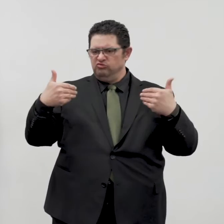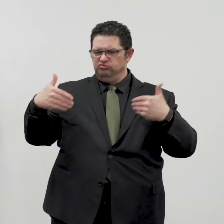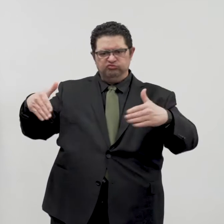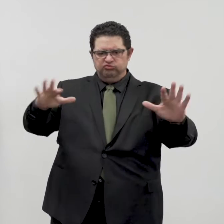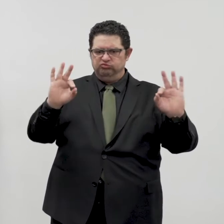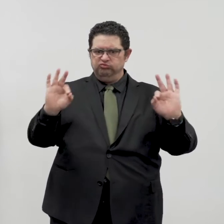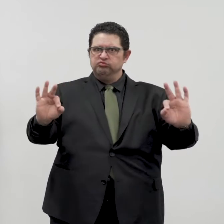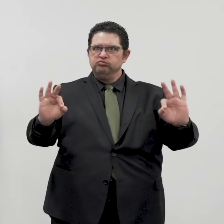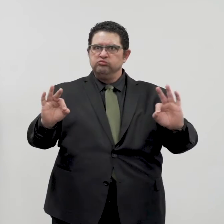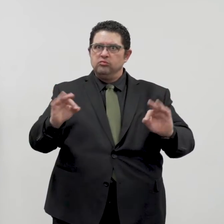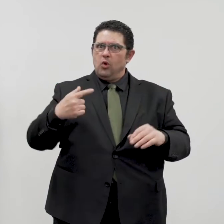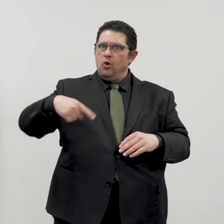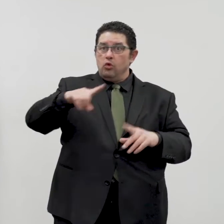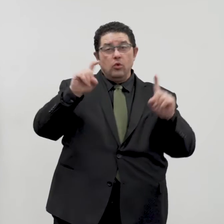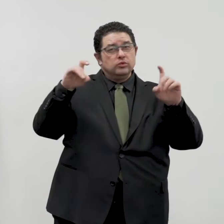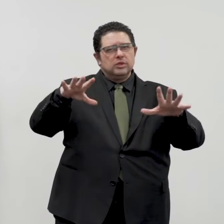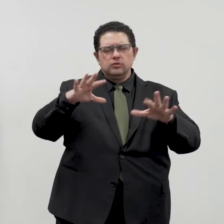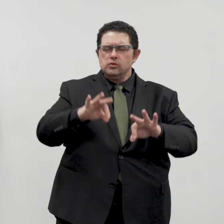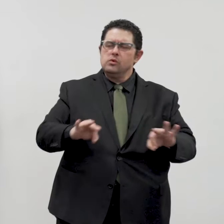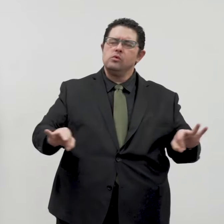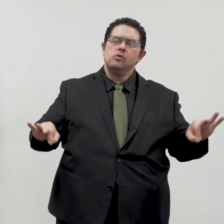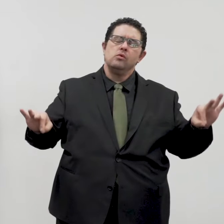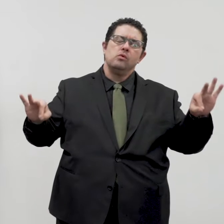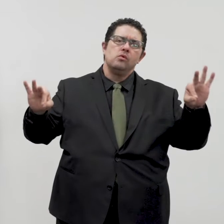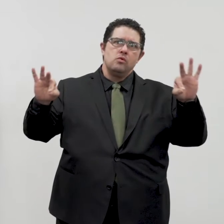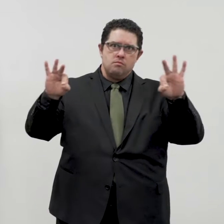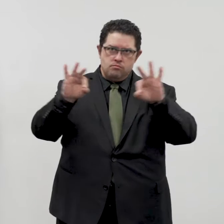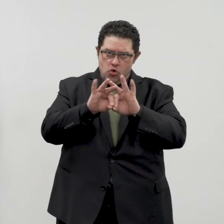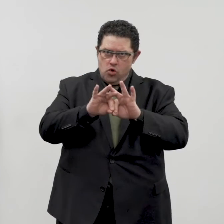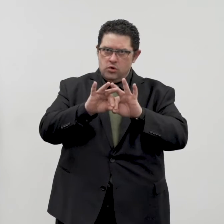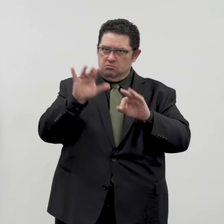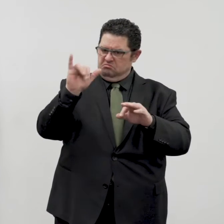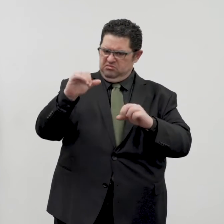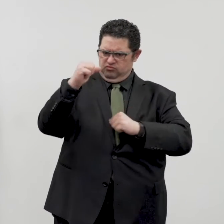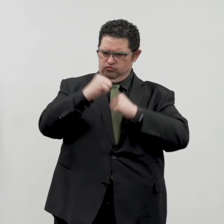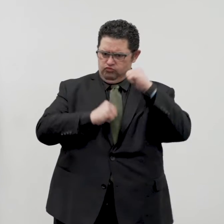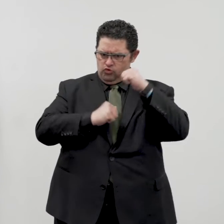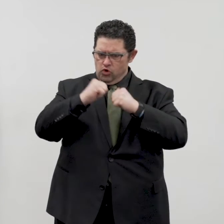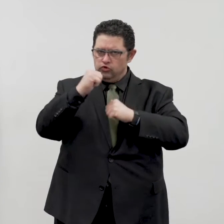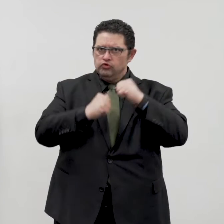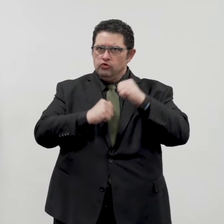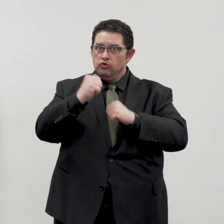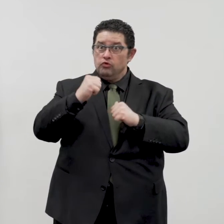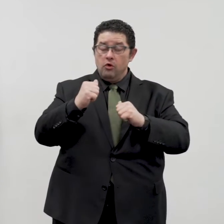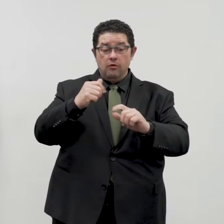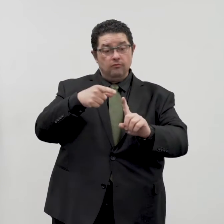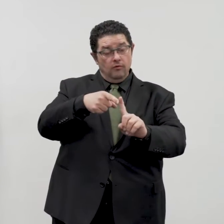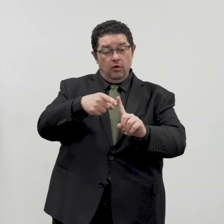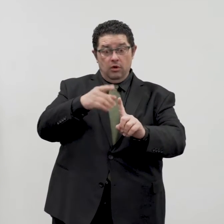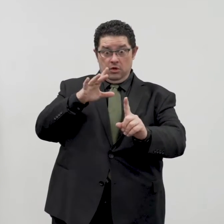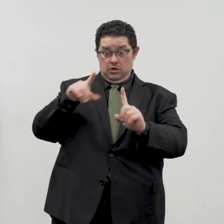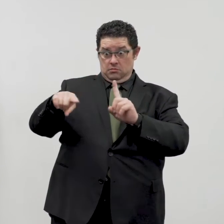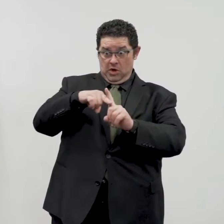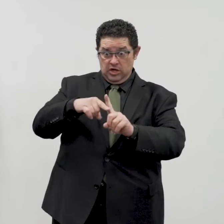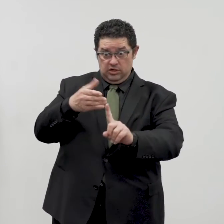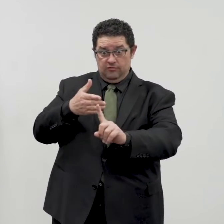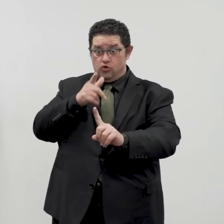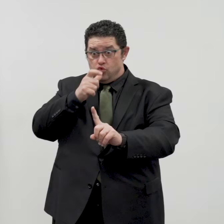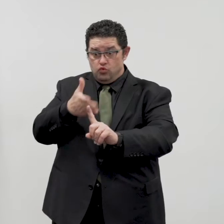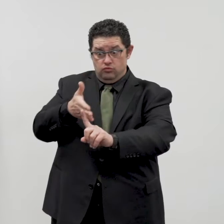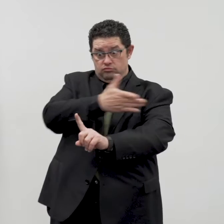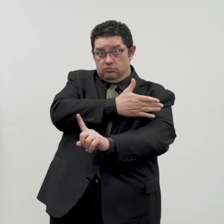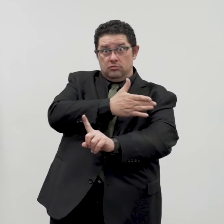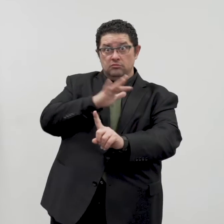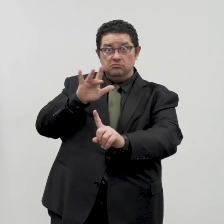again. But those tests are so important, and that infrastructure of contact tracing is so important to getting our economy opened. Are